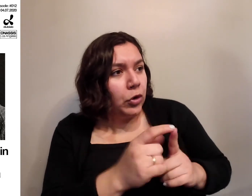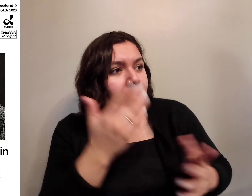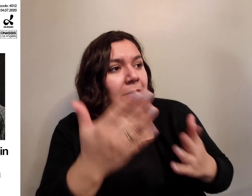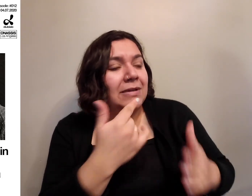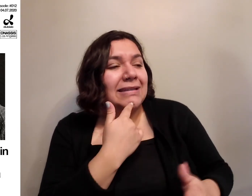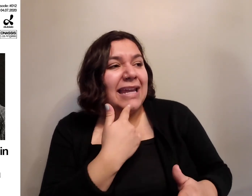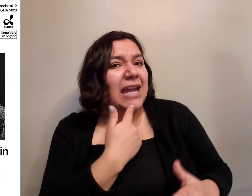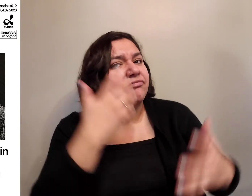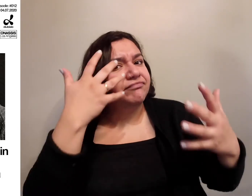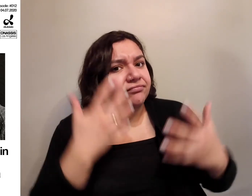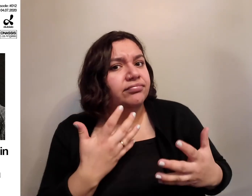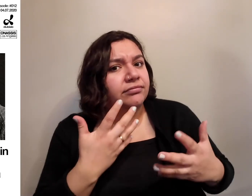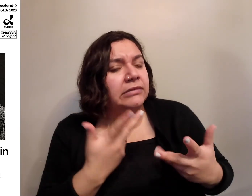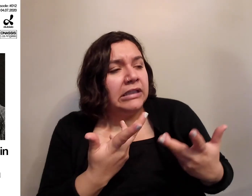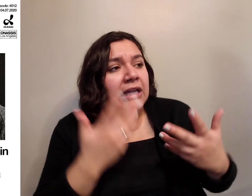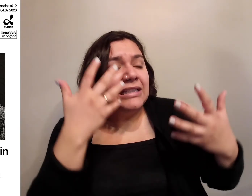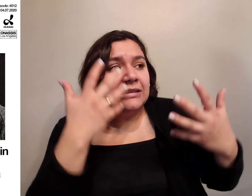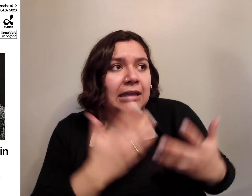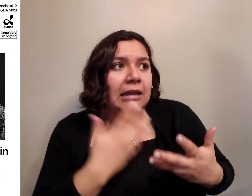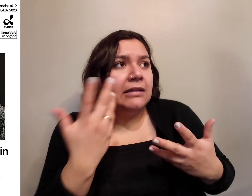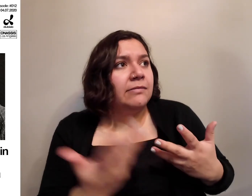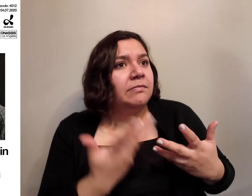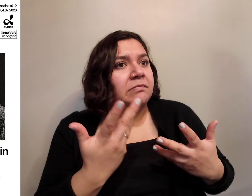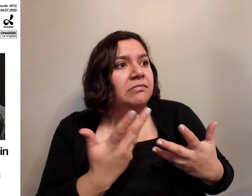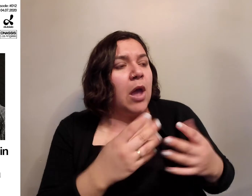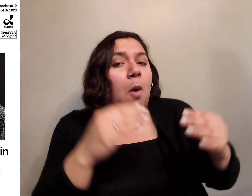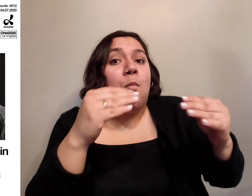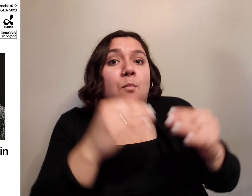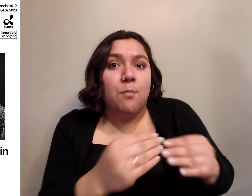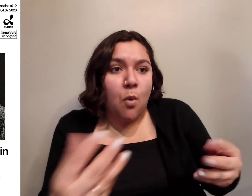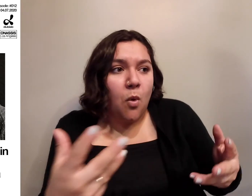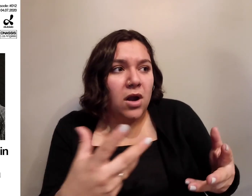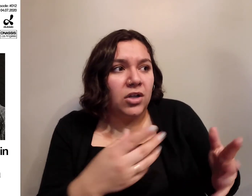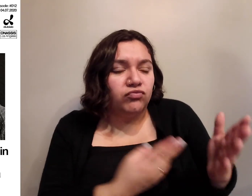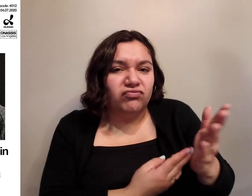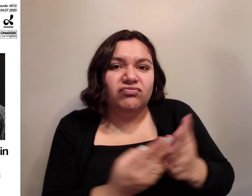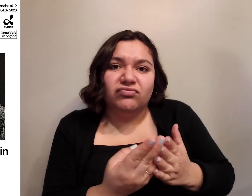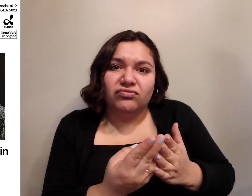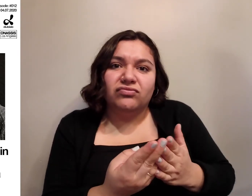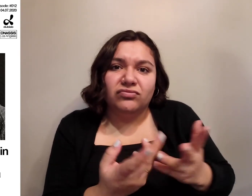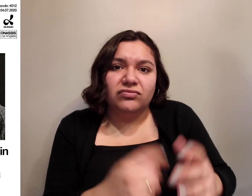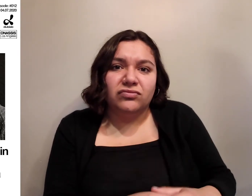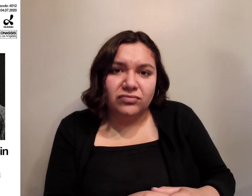say, unfortunately, even more pungent and poignant.